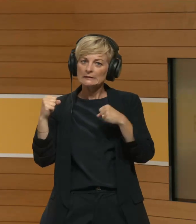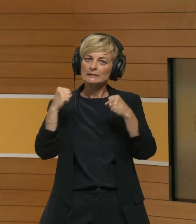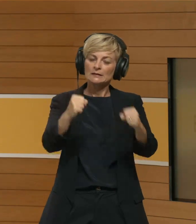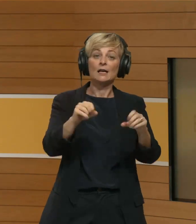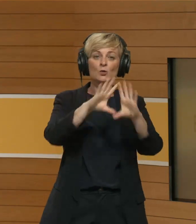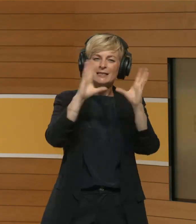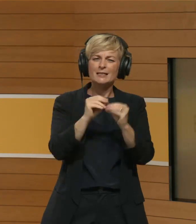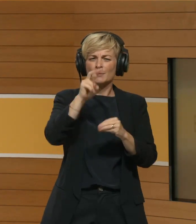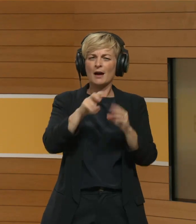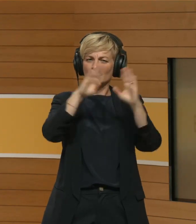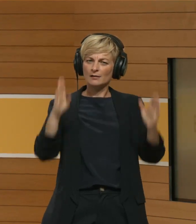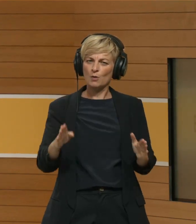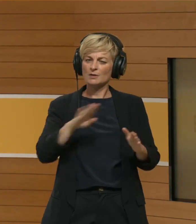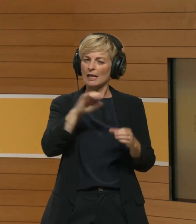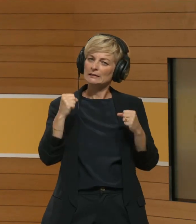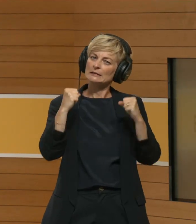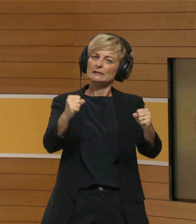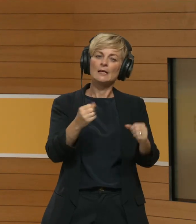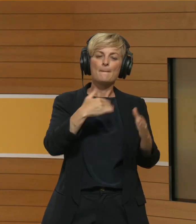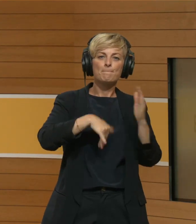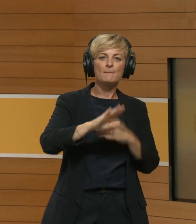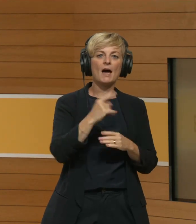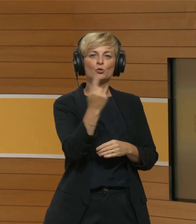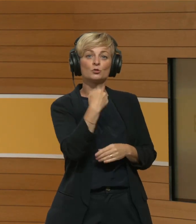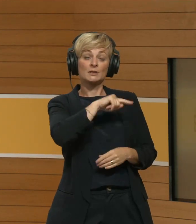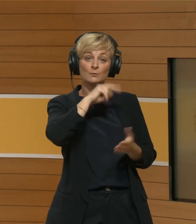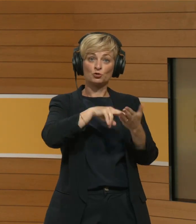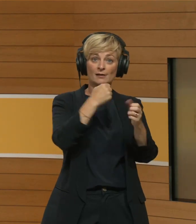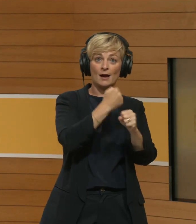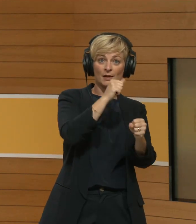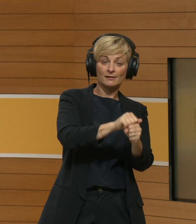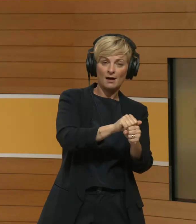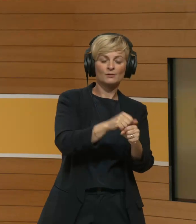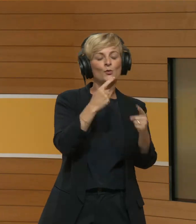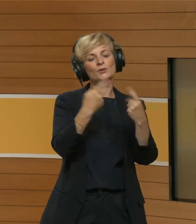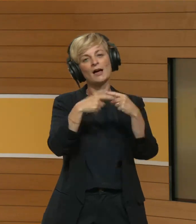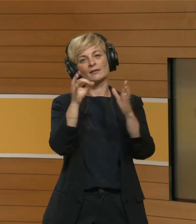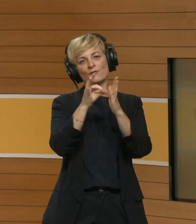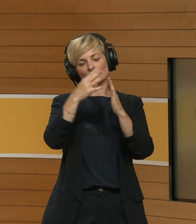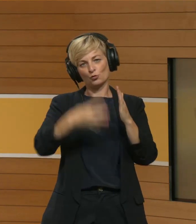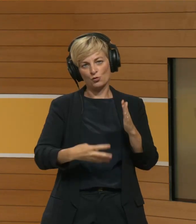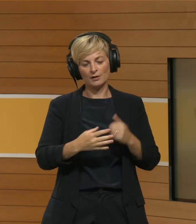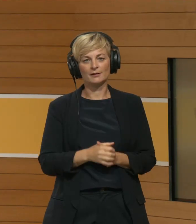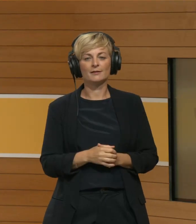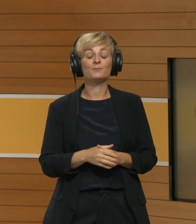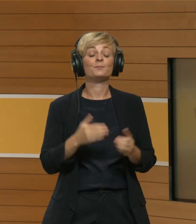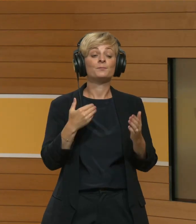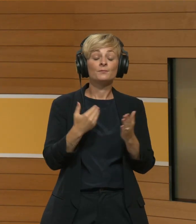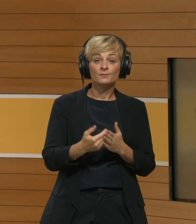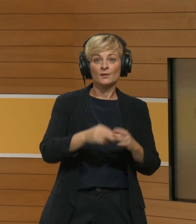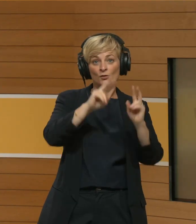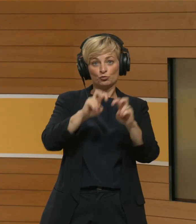some other characteristics. But based on these findings of this study, the American Nurse Credentialing